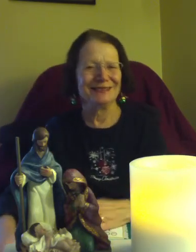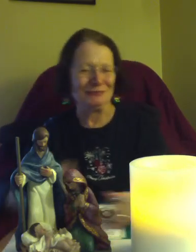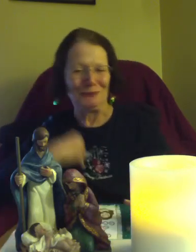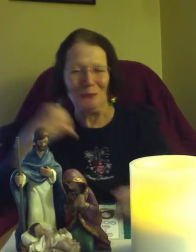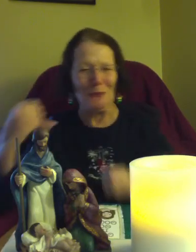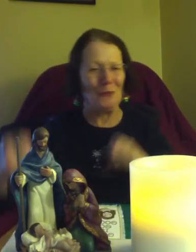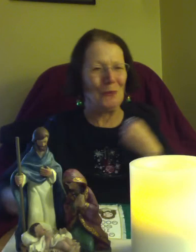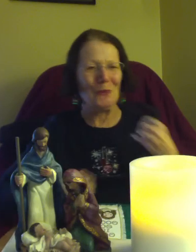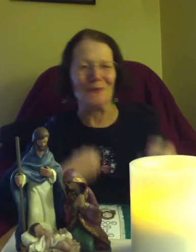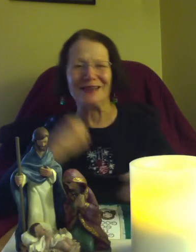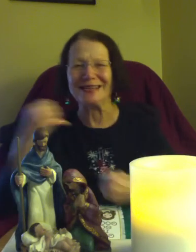I love you.